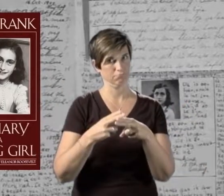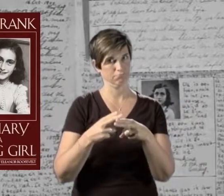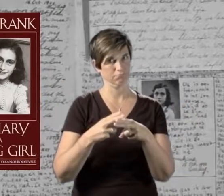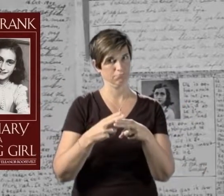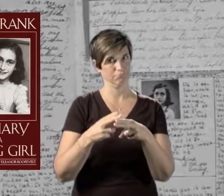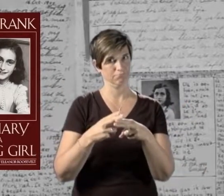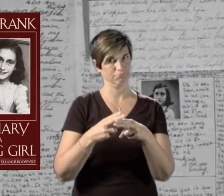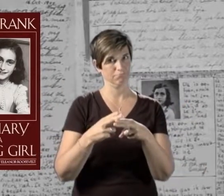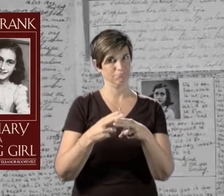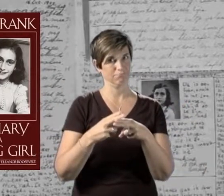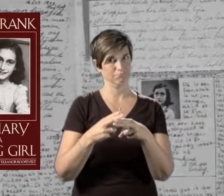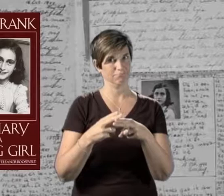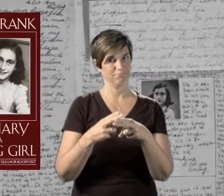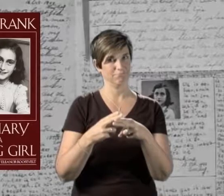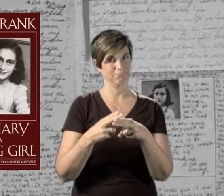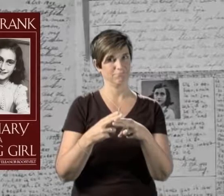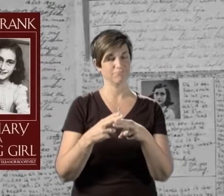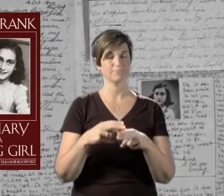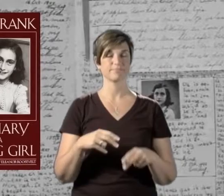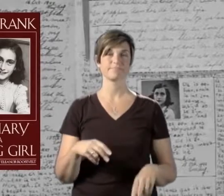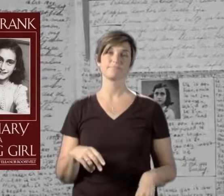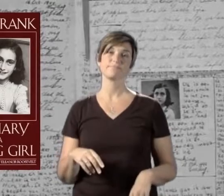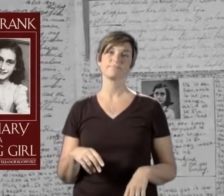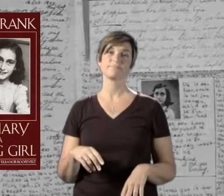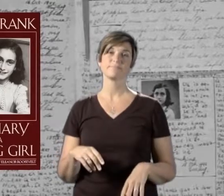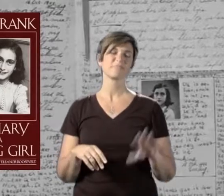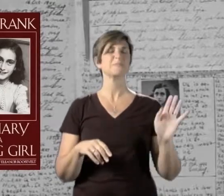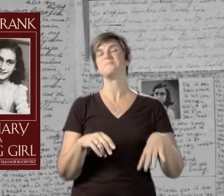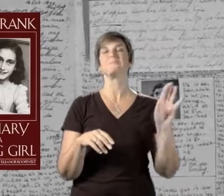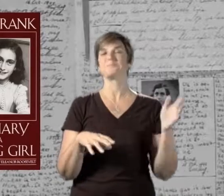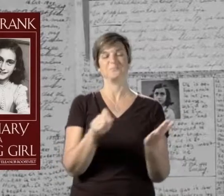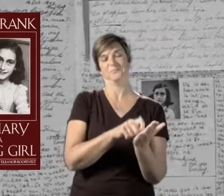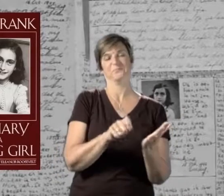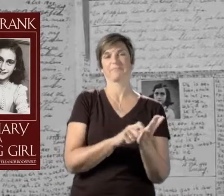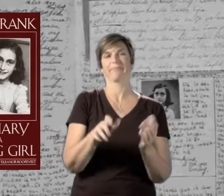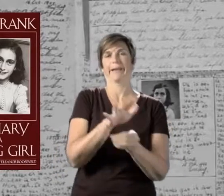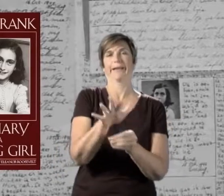Still, I don't want to moan about myself. On the contrary, I want to be brave.